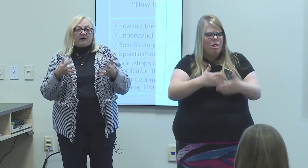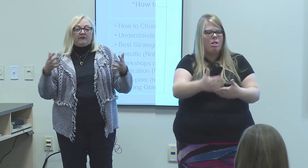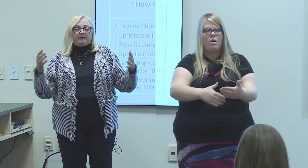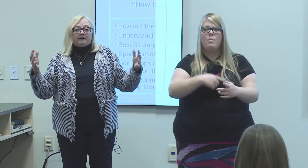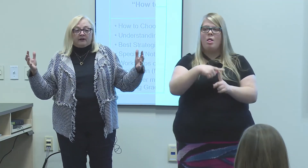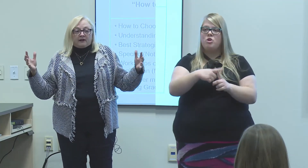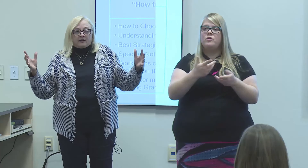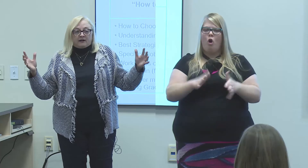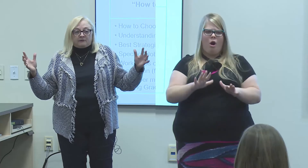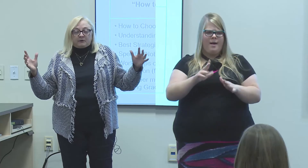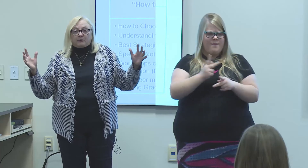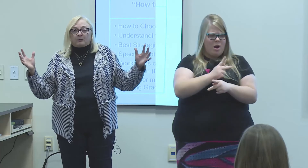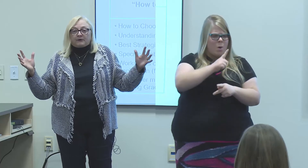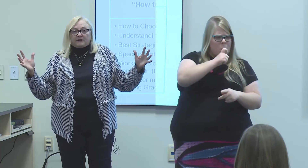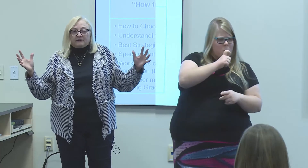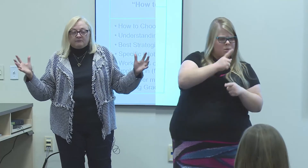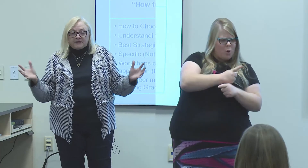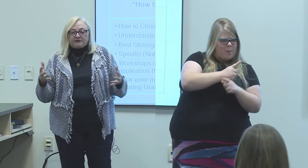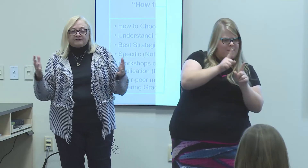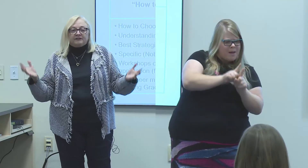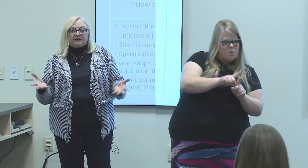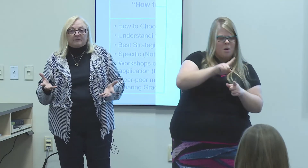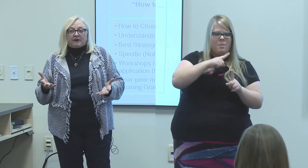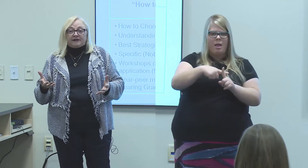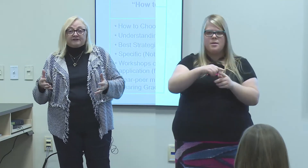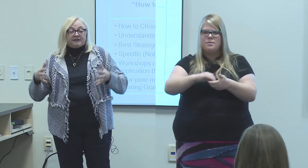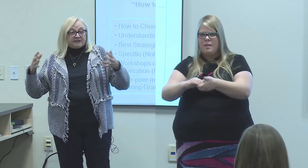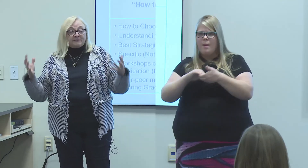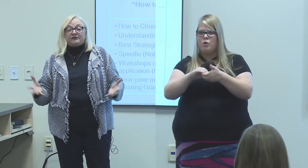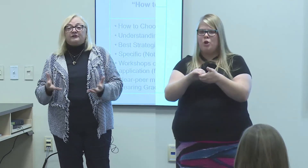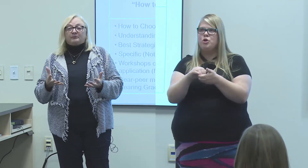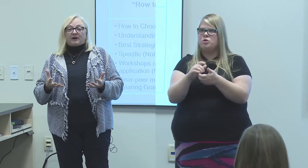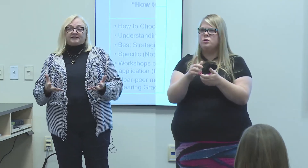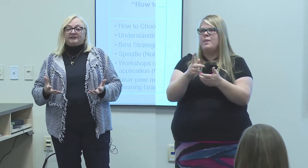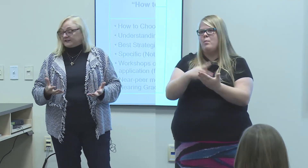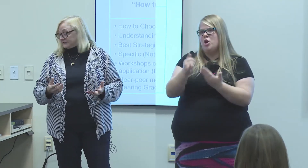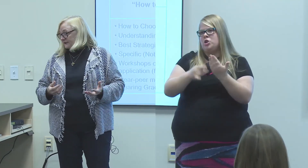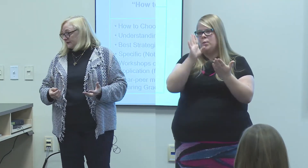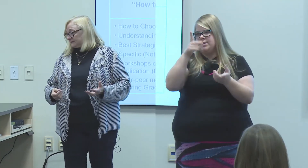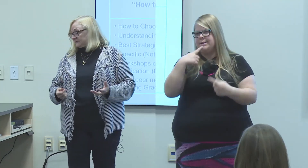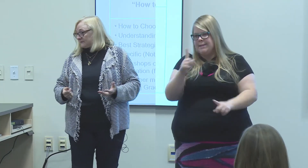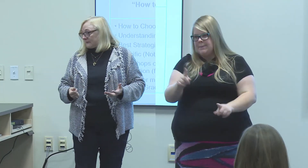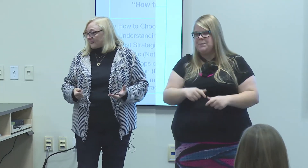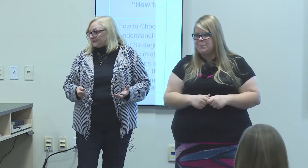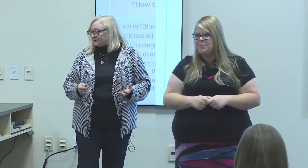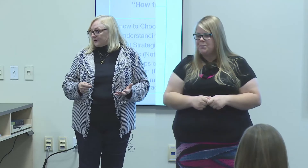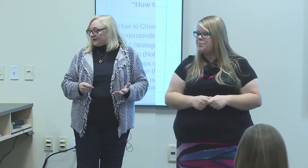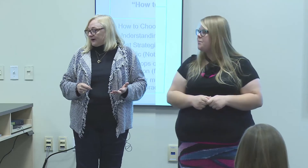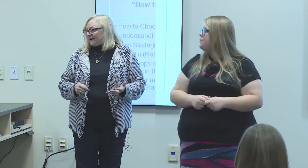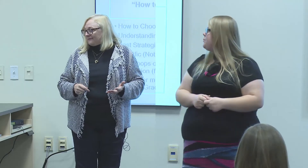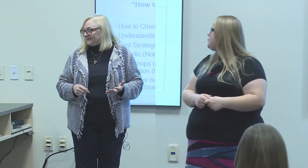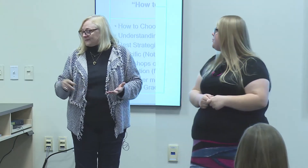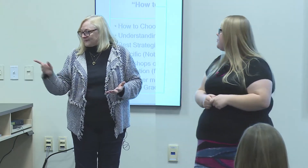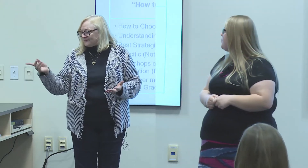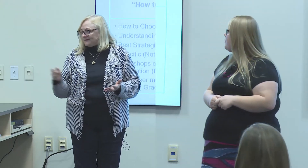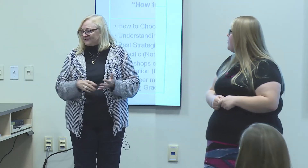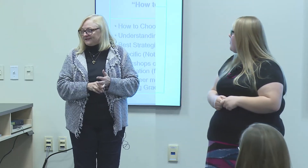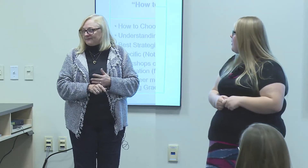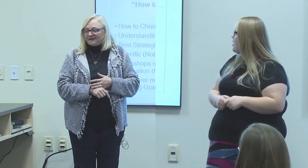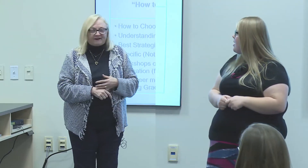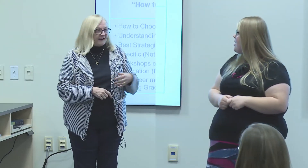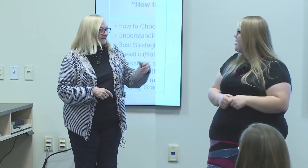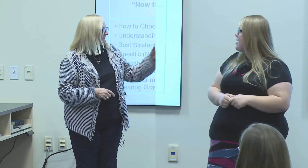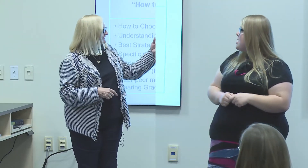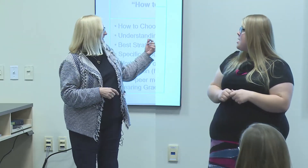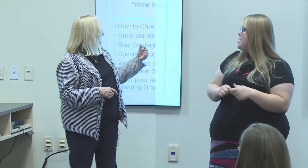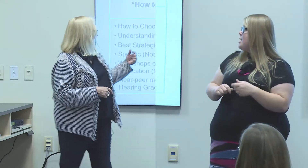collected all the appropriate mentors and collaborators to make sure the project can get done. So you see